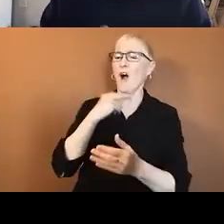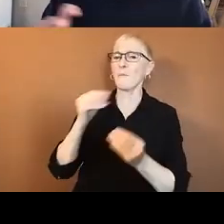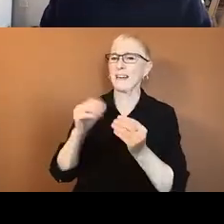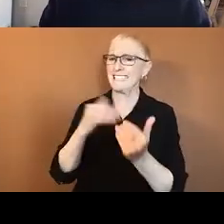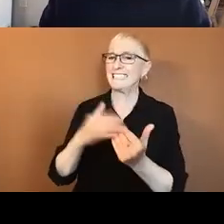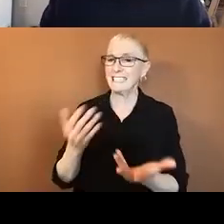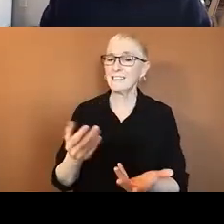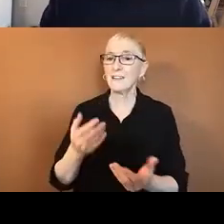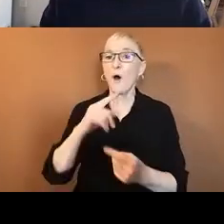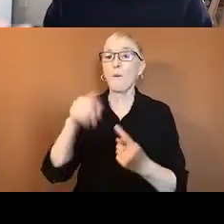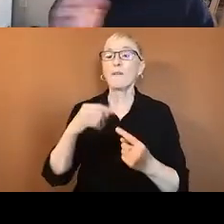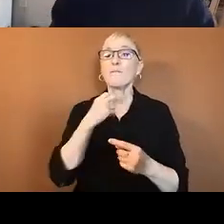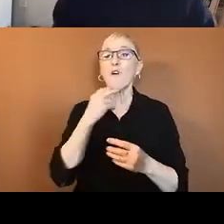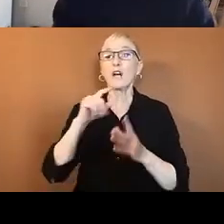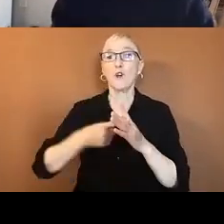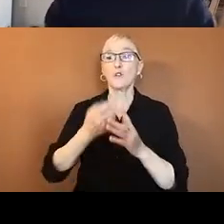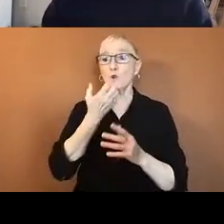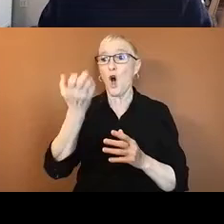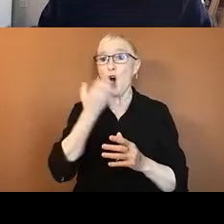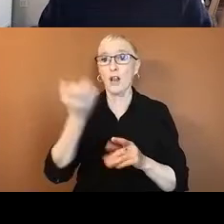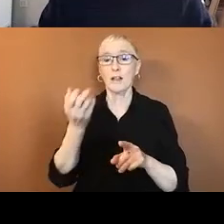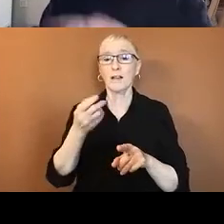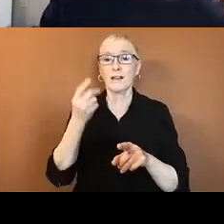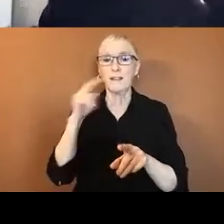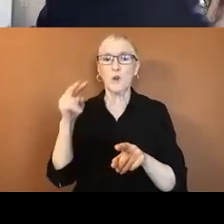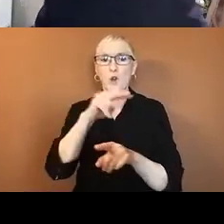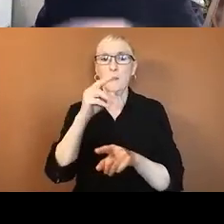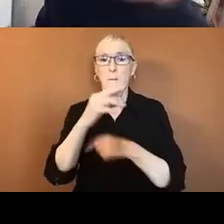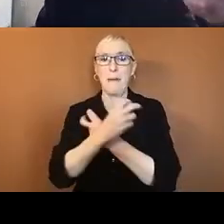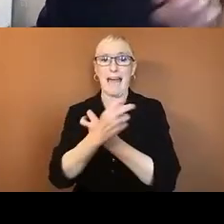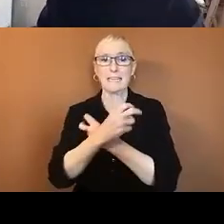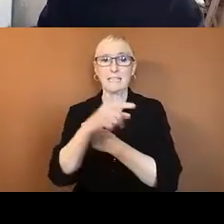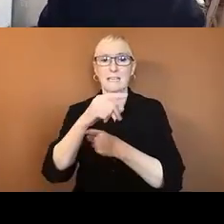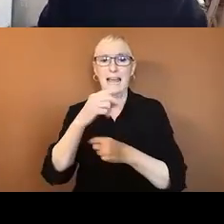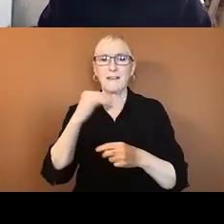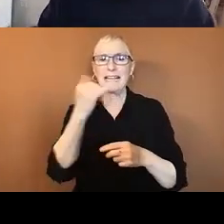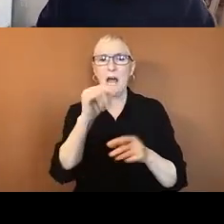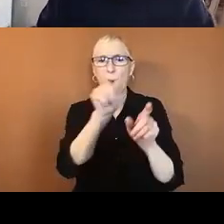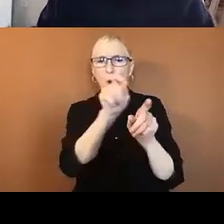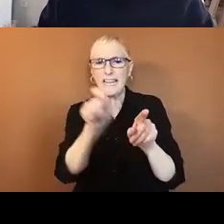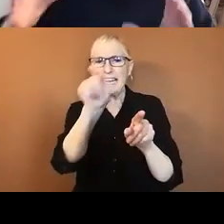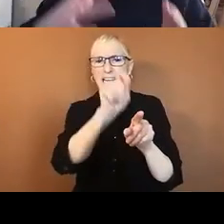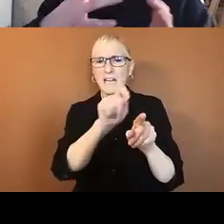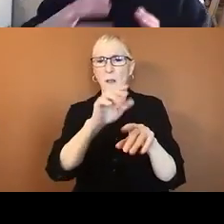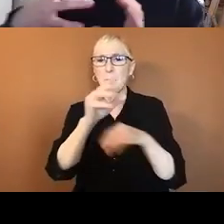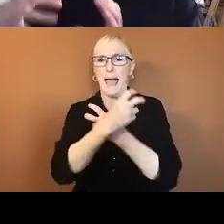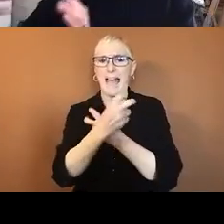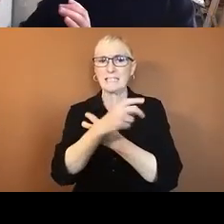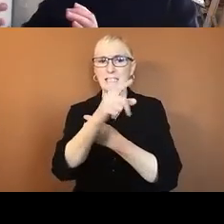time the frog starts a call, if you look on the other side where the bat is, there's this yellow ring around the bat. And as